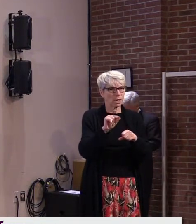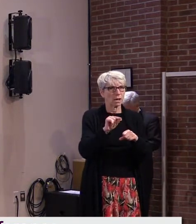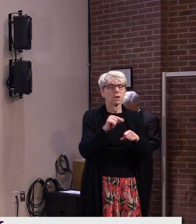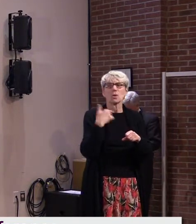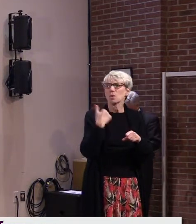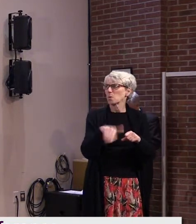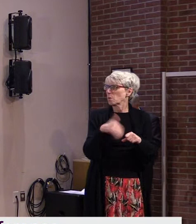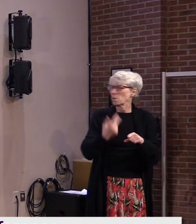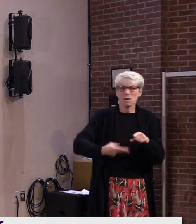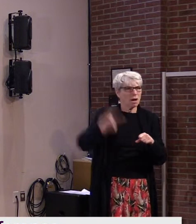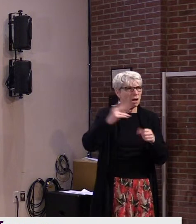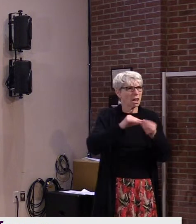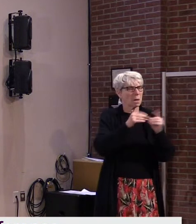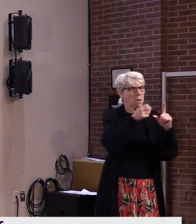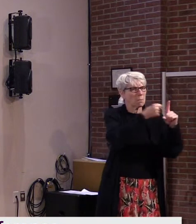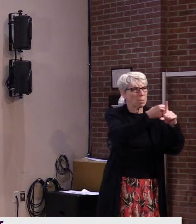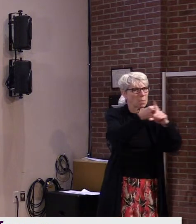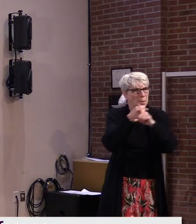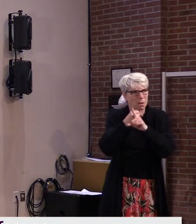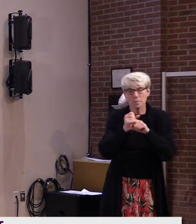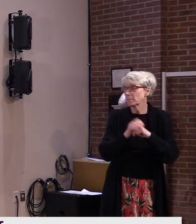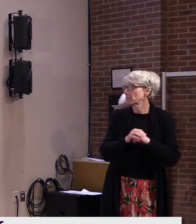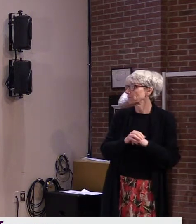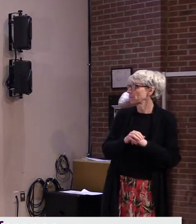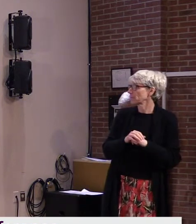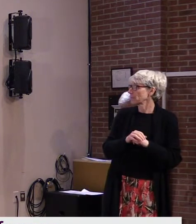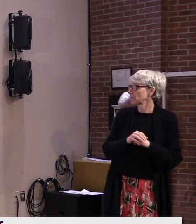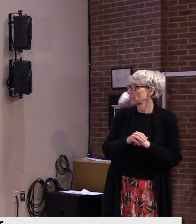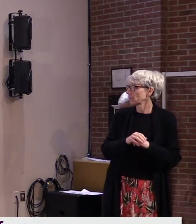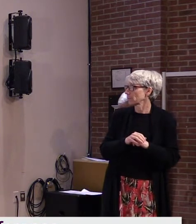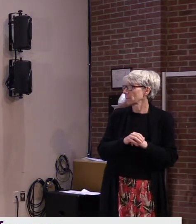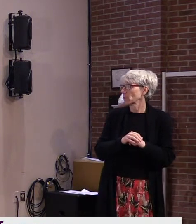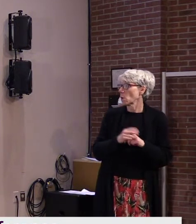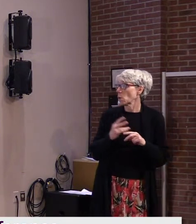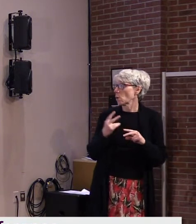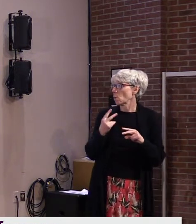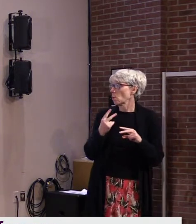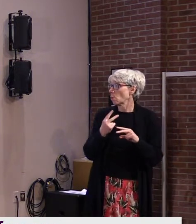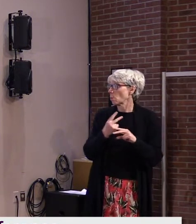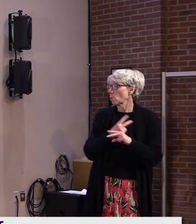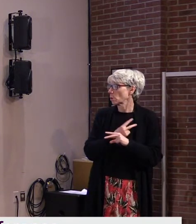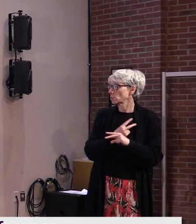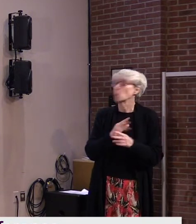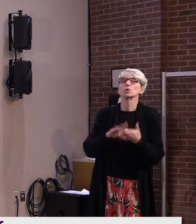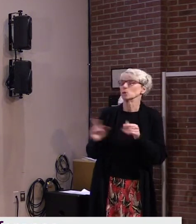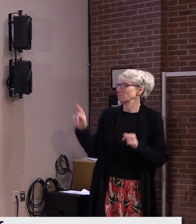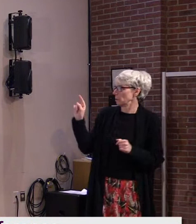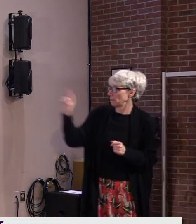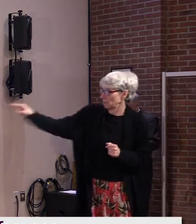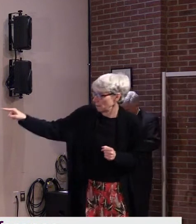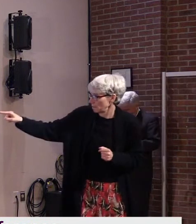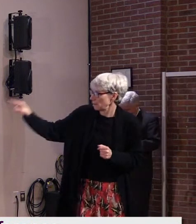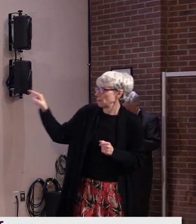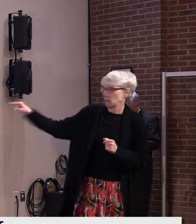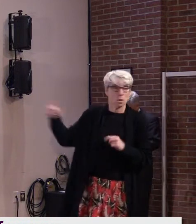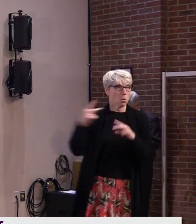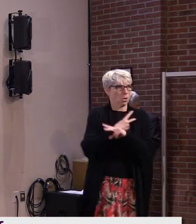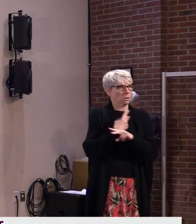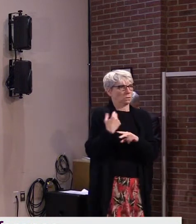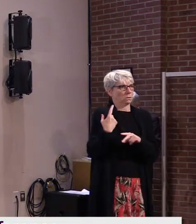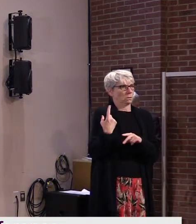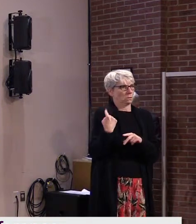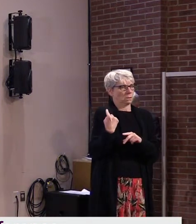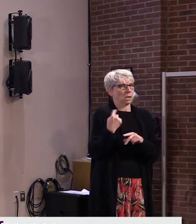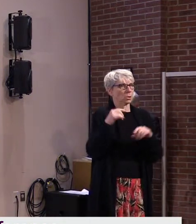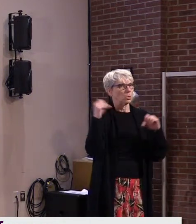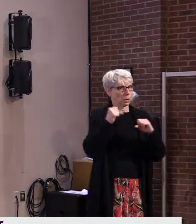10,000. An even higher peak during the surge last winter, 360 per 10,000, and